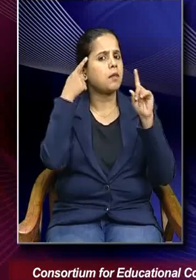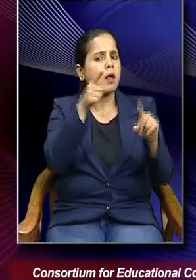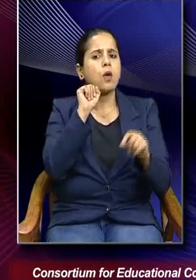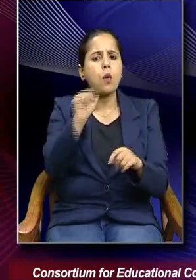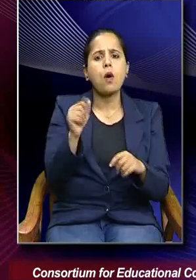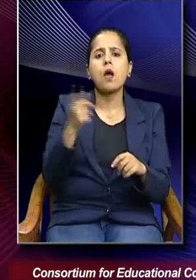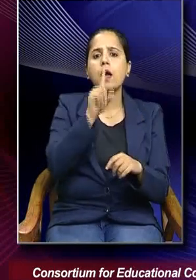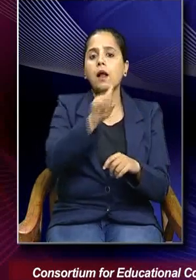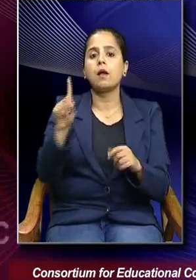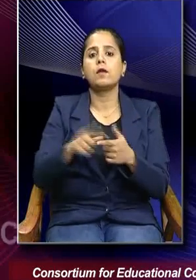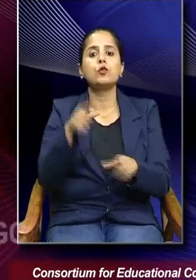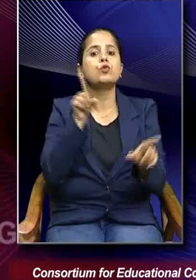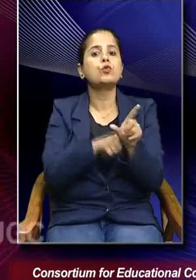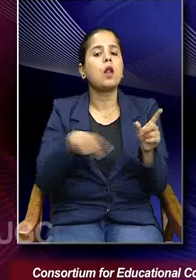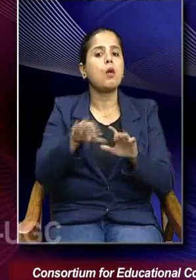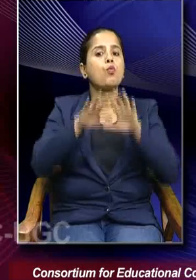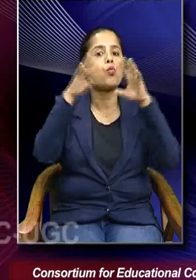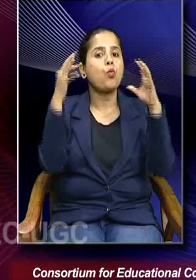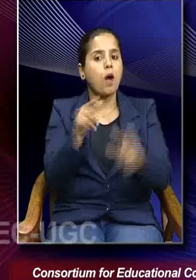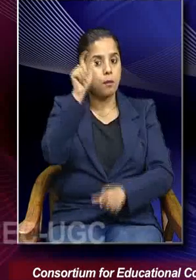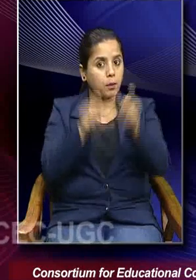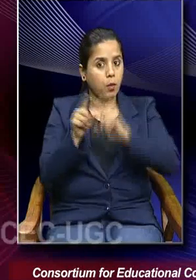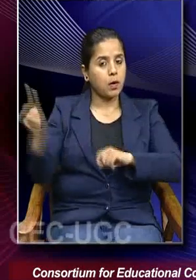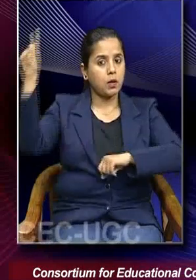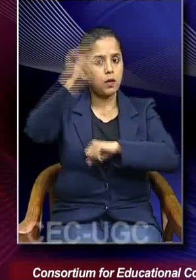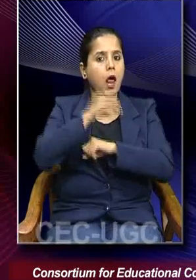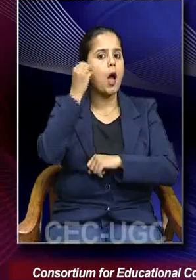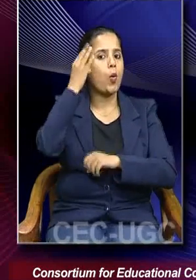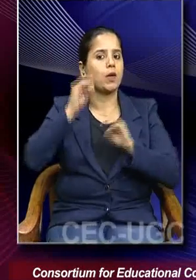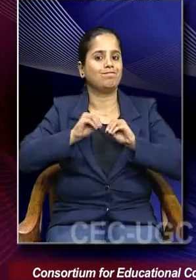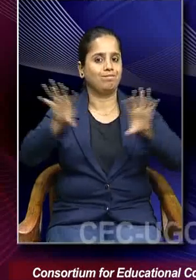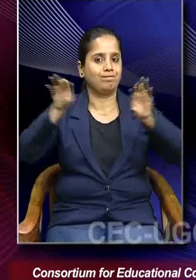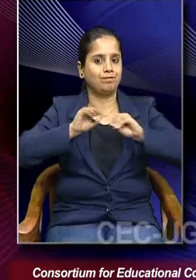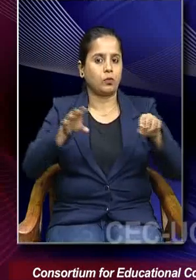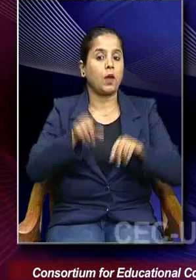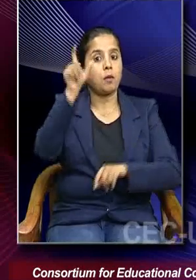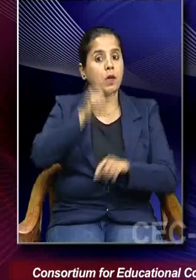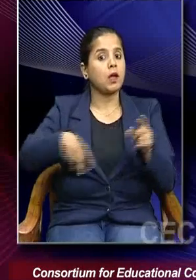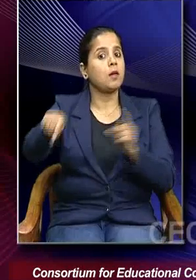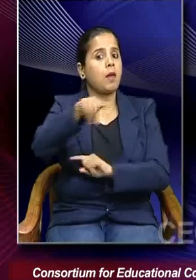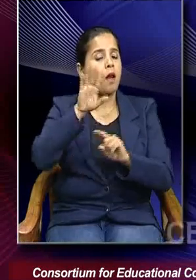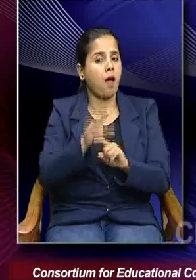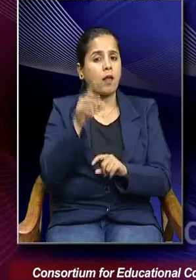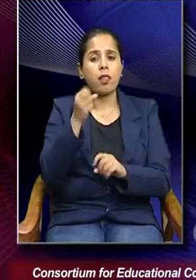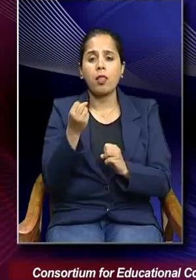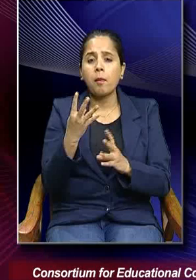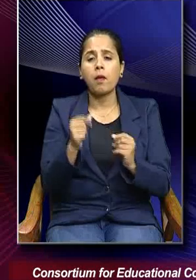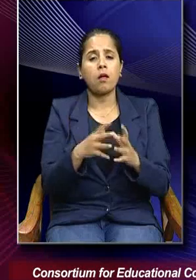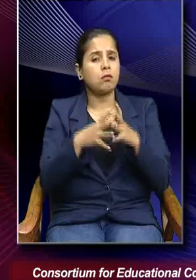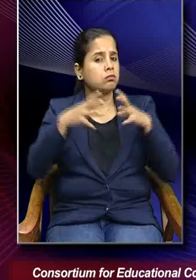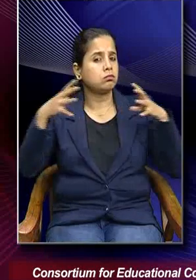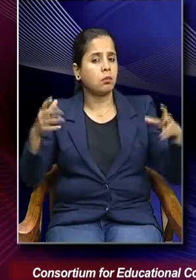11 July World Population Day is to increase awareness that people have about a number of different